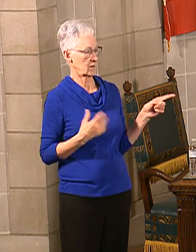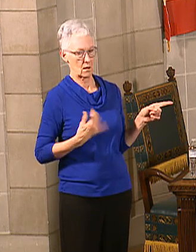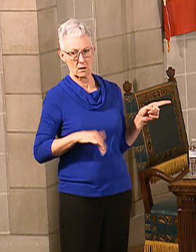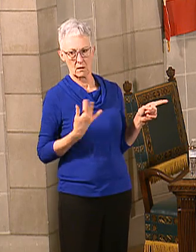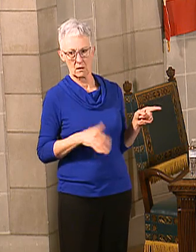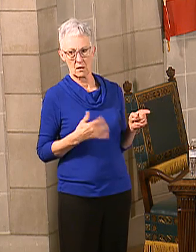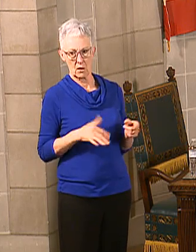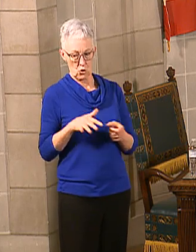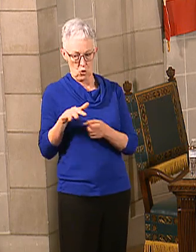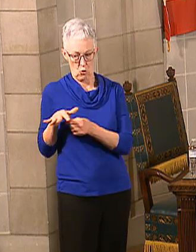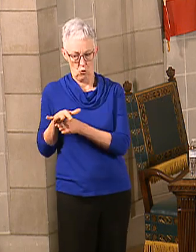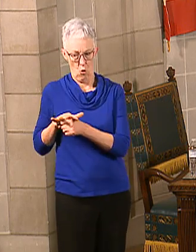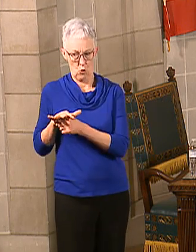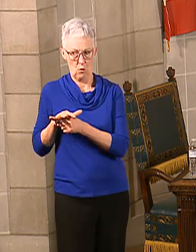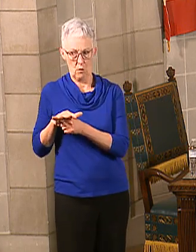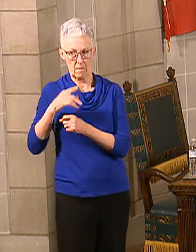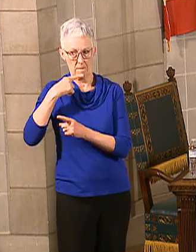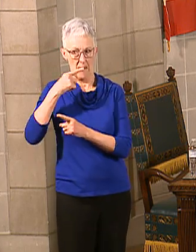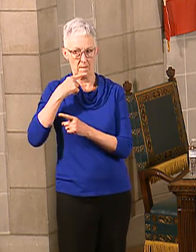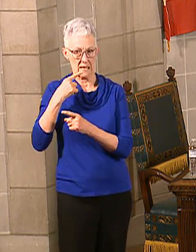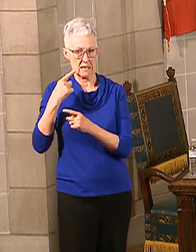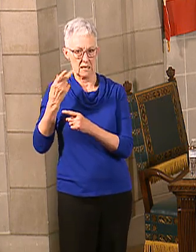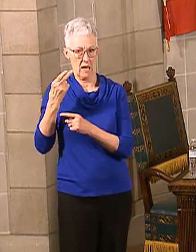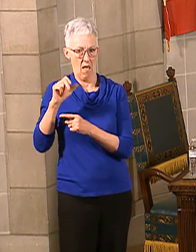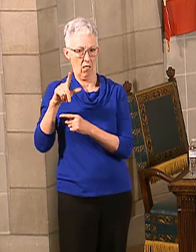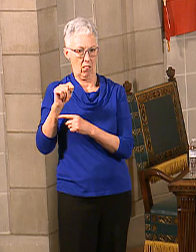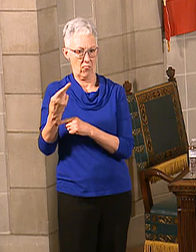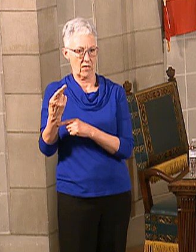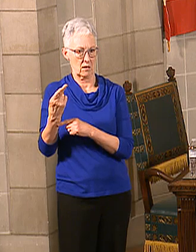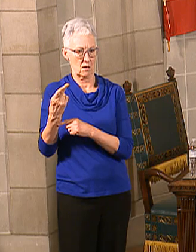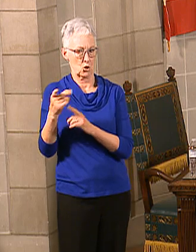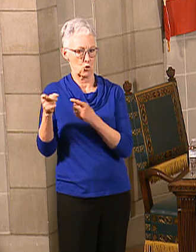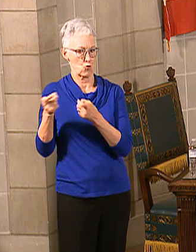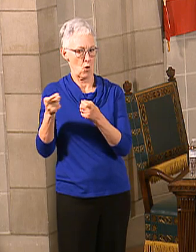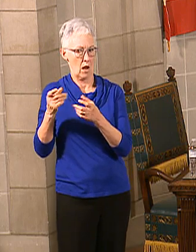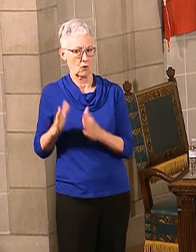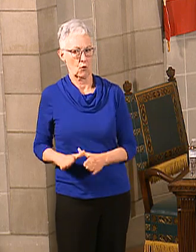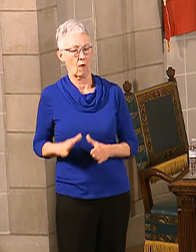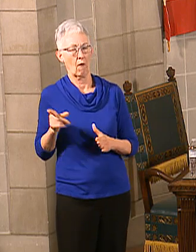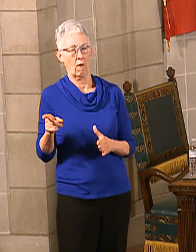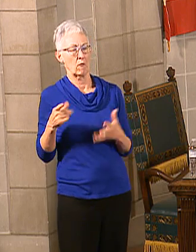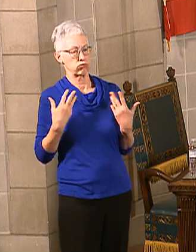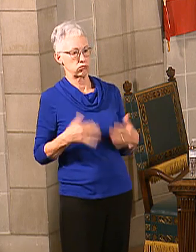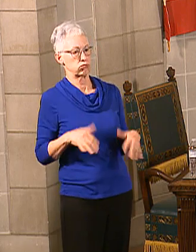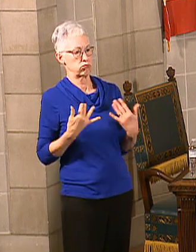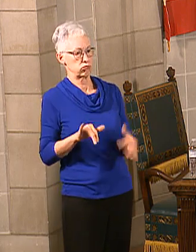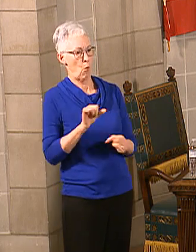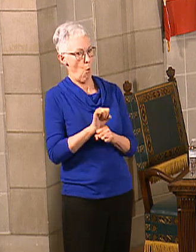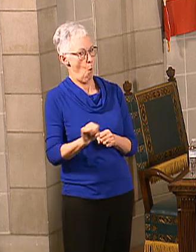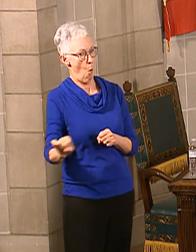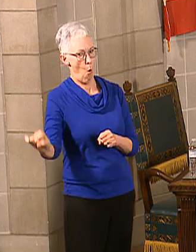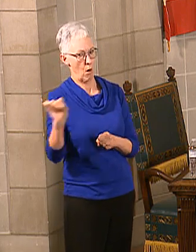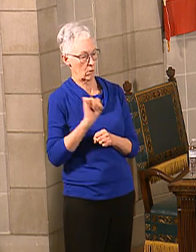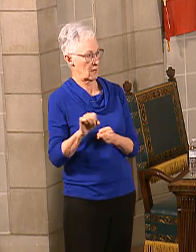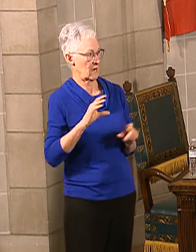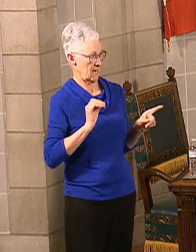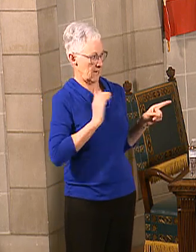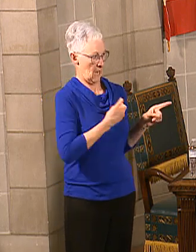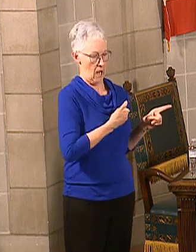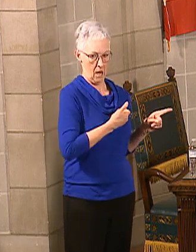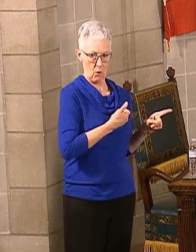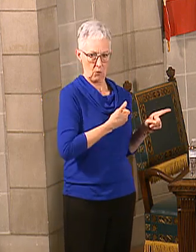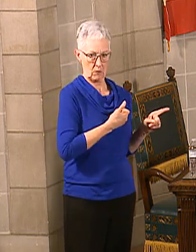the local public health director up there, Tara Ewing, worked to implement this plan, and how our team worked in public